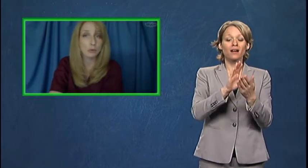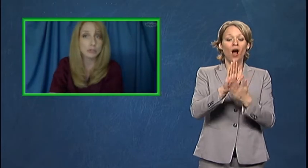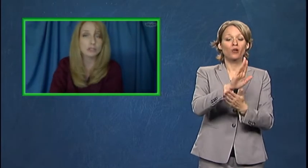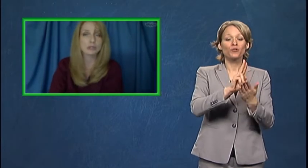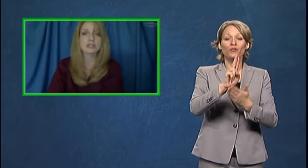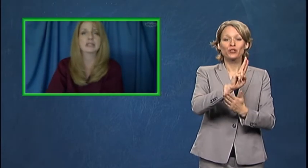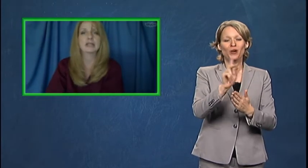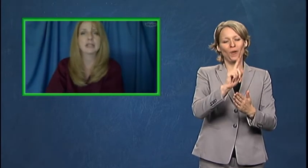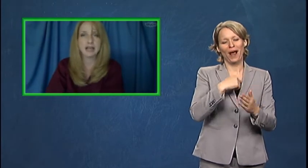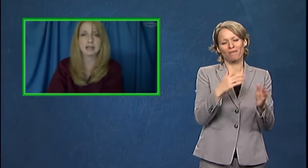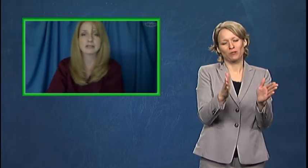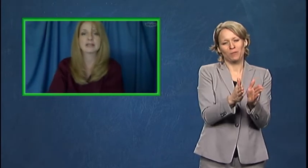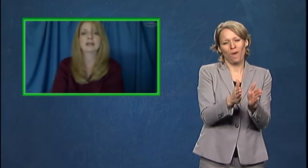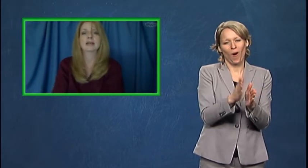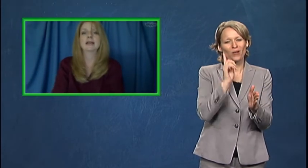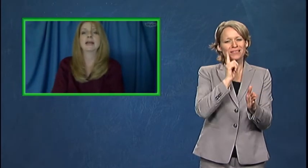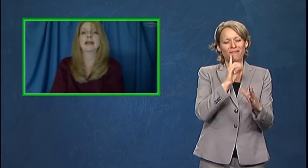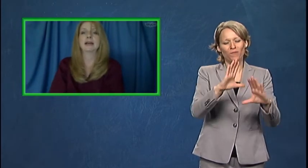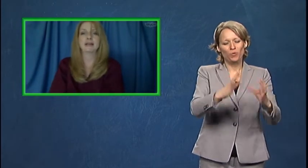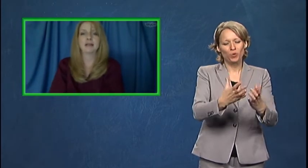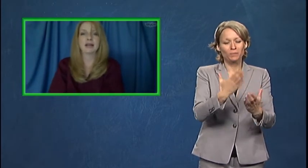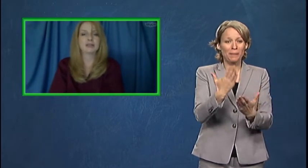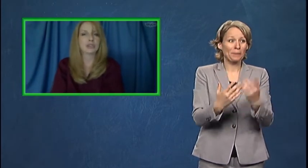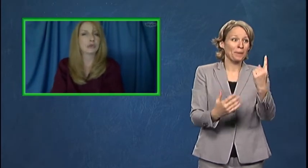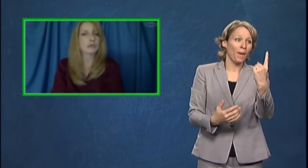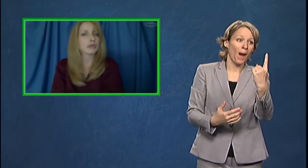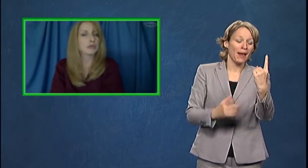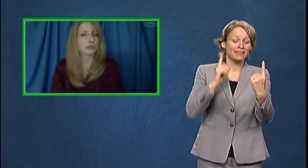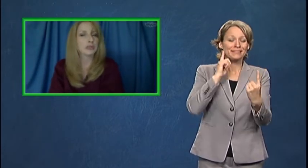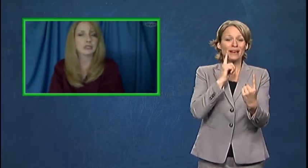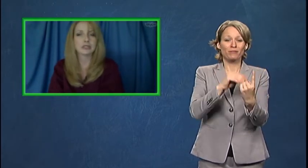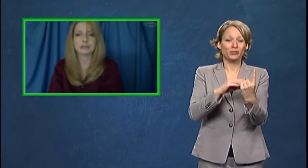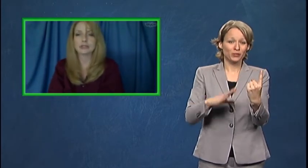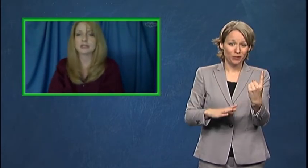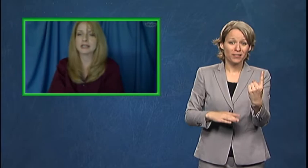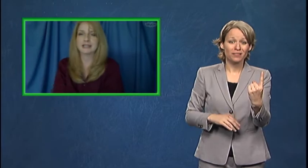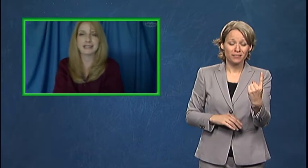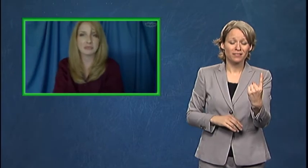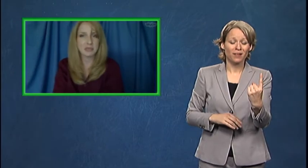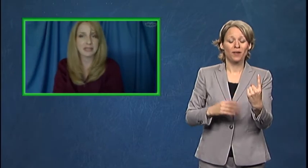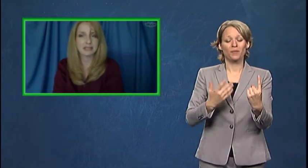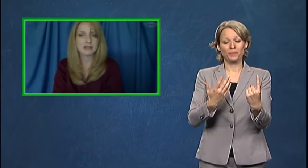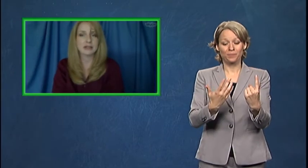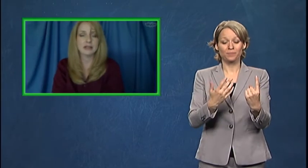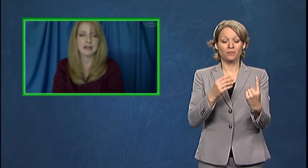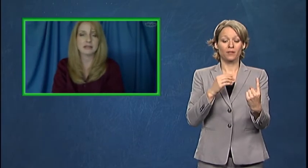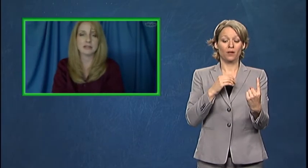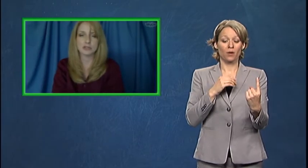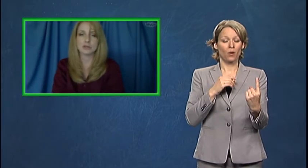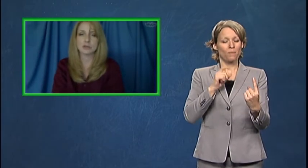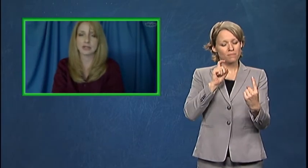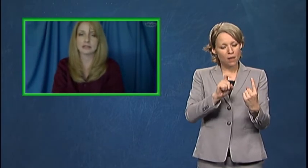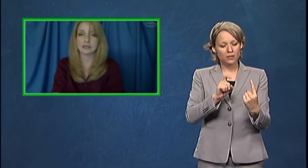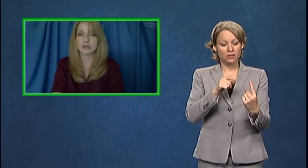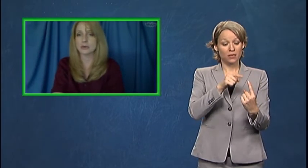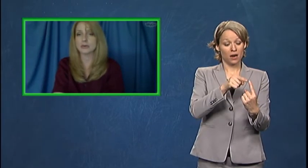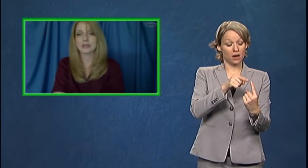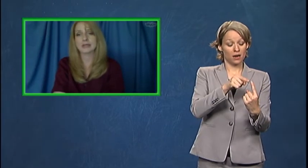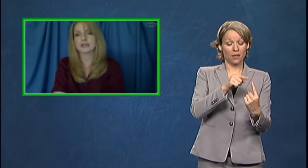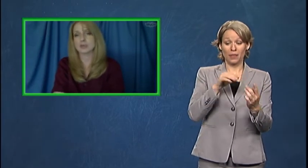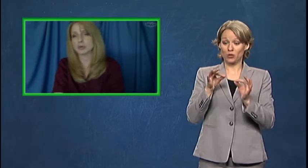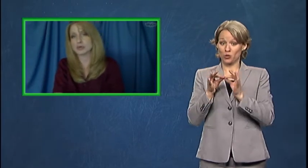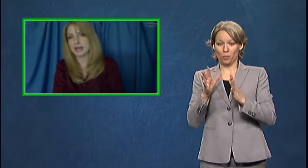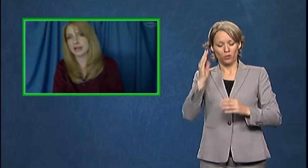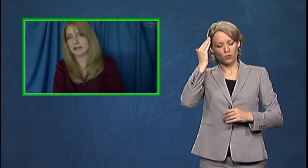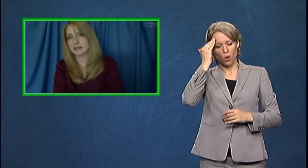of the only students in the class. And I just don't feel that real inclusion can take place unless the interpreter gets to know